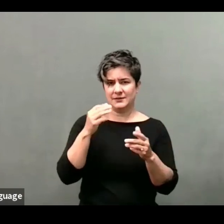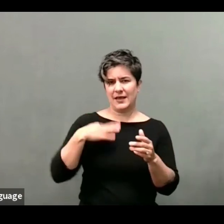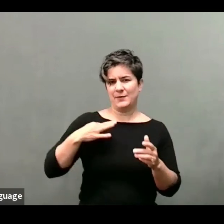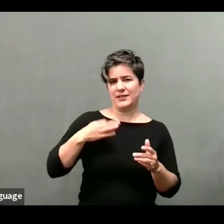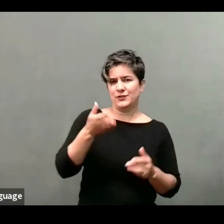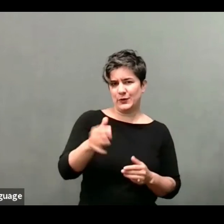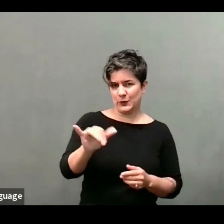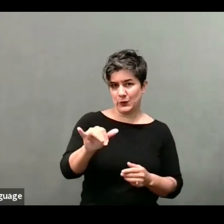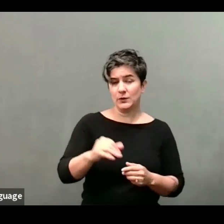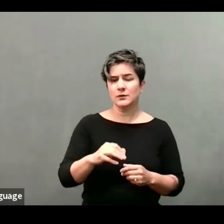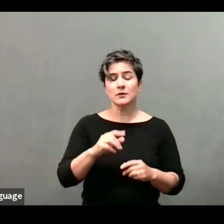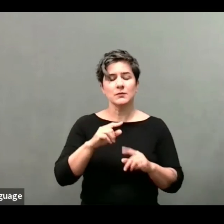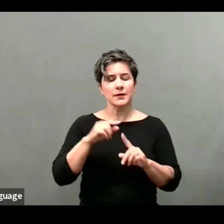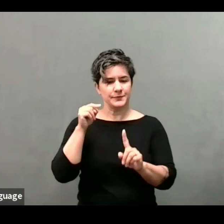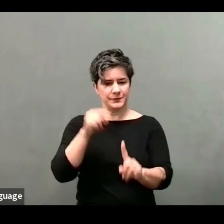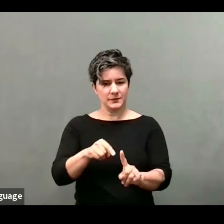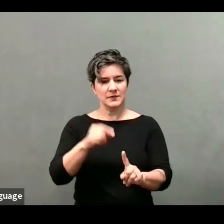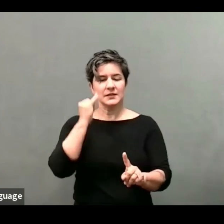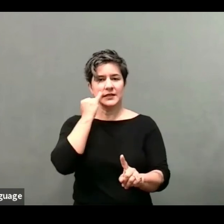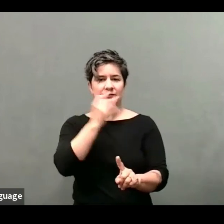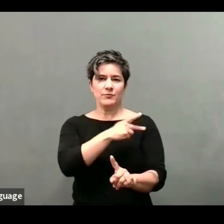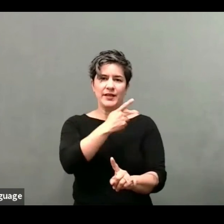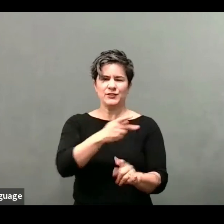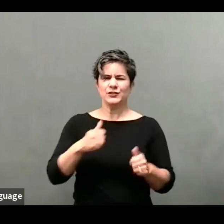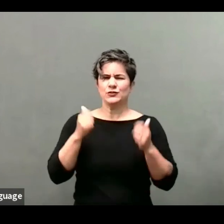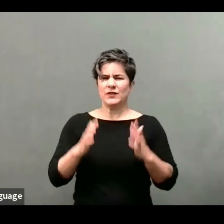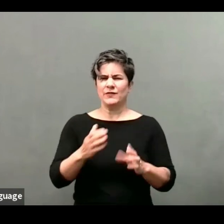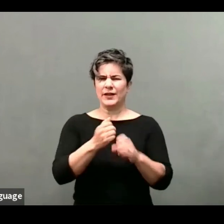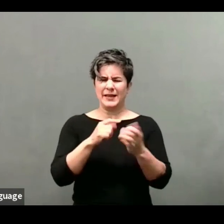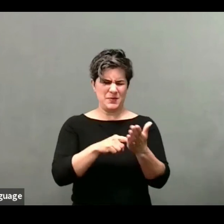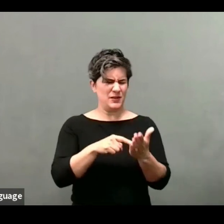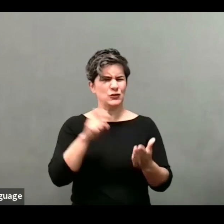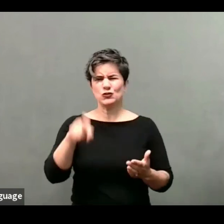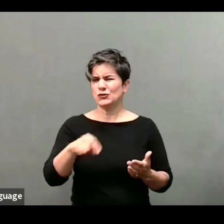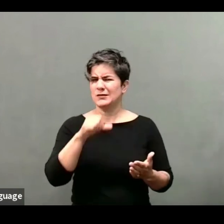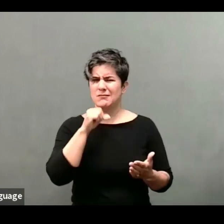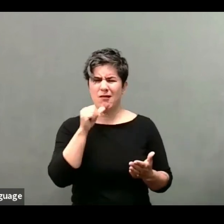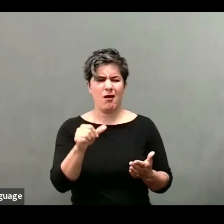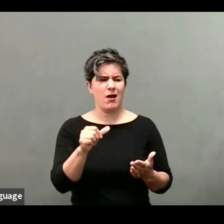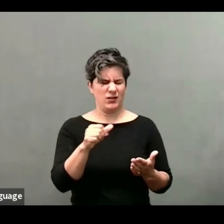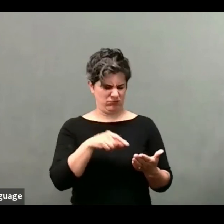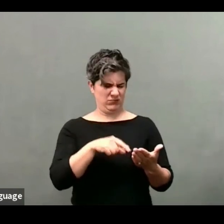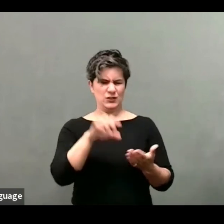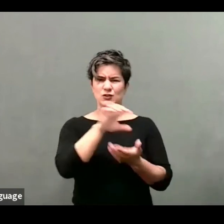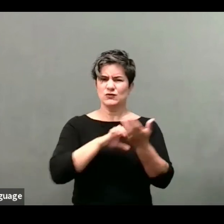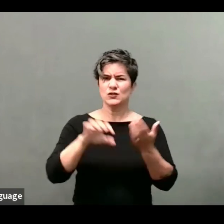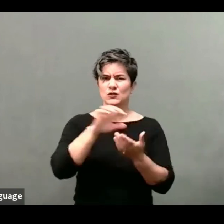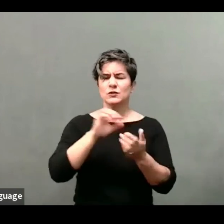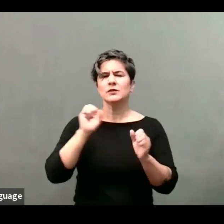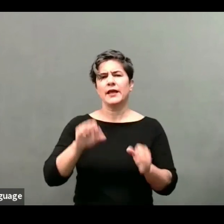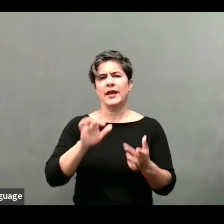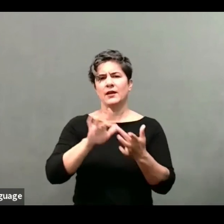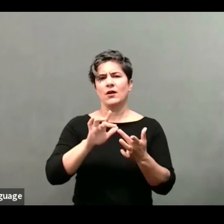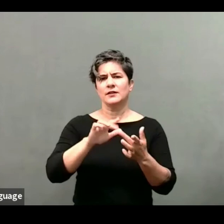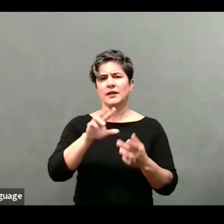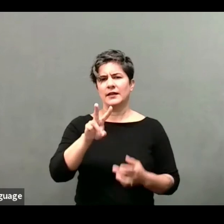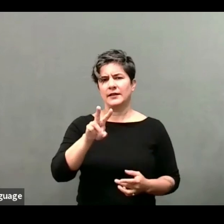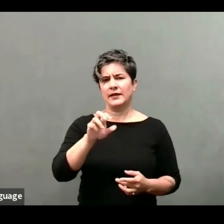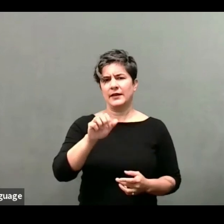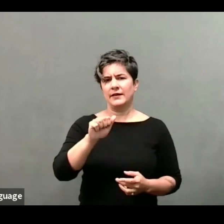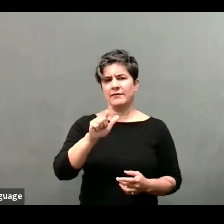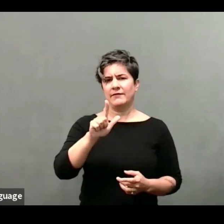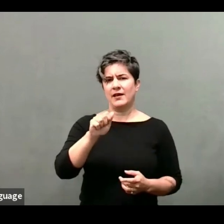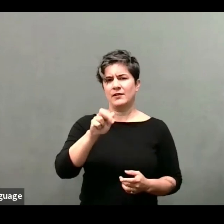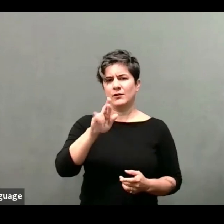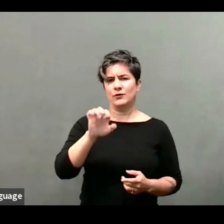if the patient receives a bill that they shouldn't have, or if they just have questions, they can always reach out to Valerie Smith, who is the Save